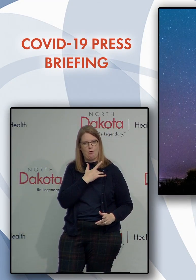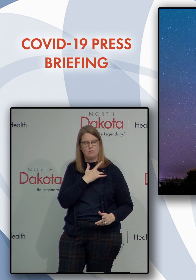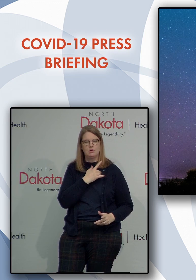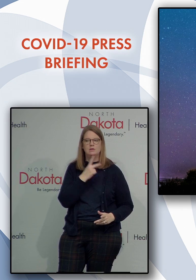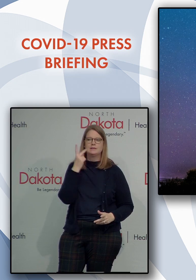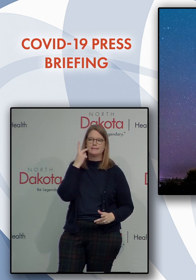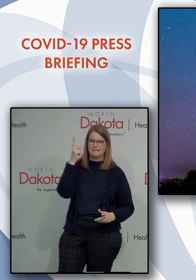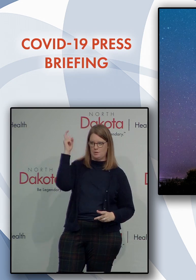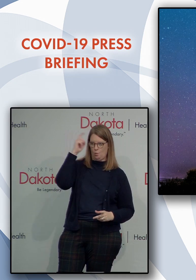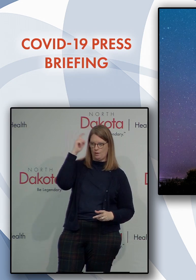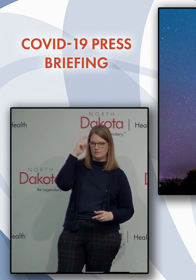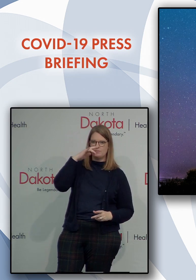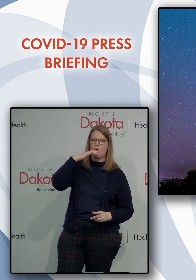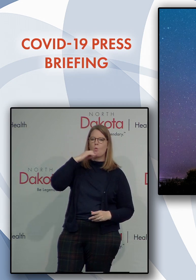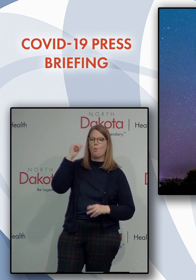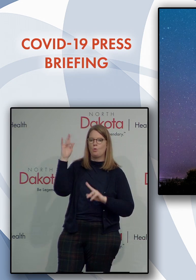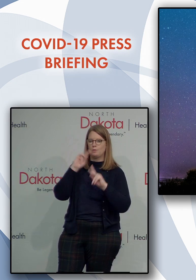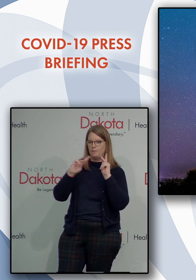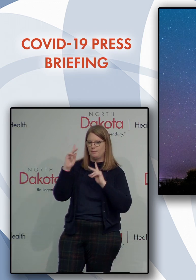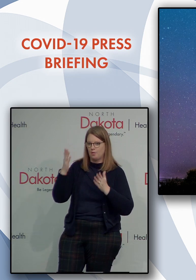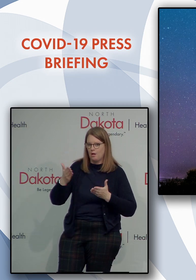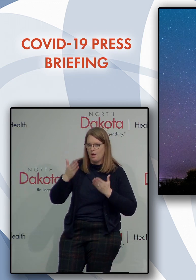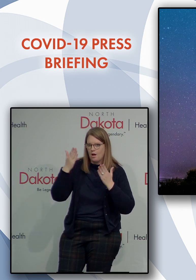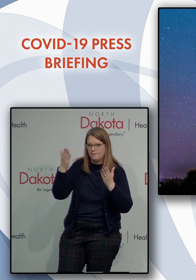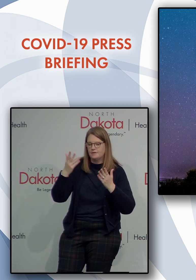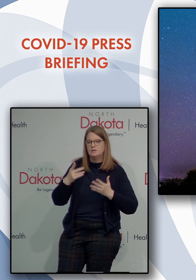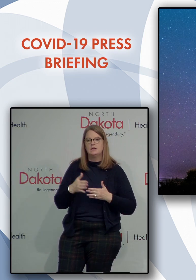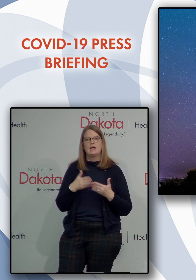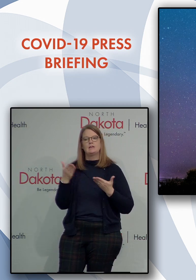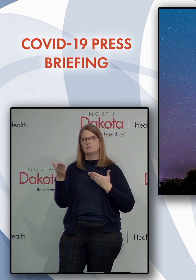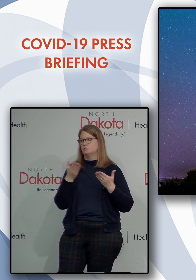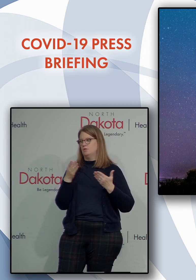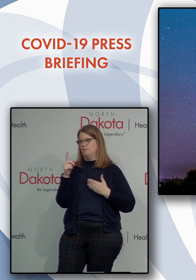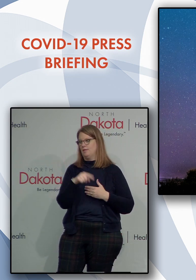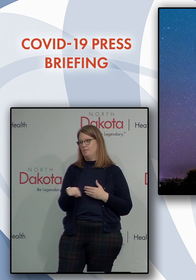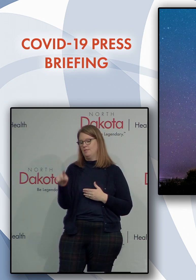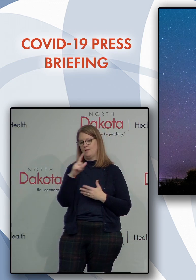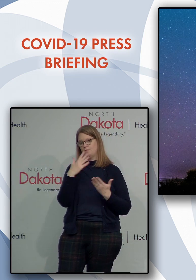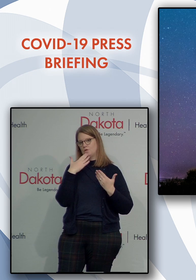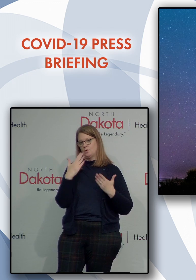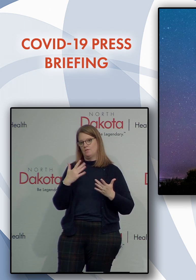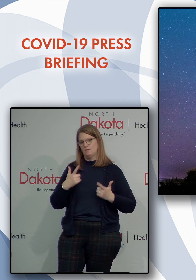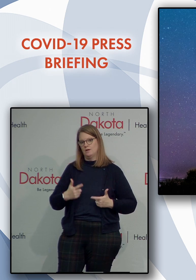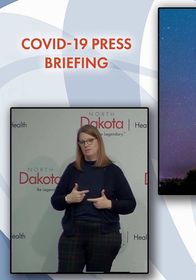that elders have to offer and to serve them out of gratitude for the life they